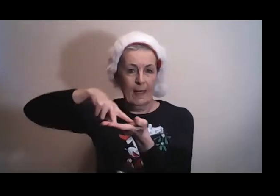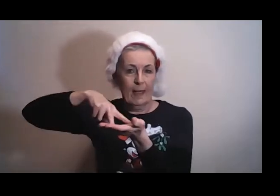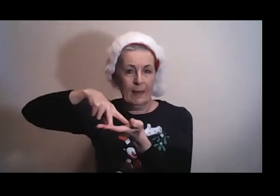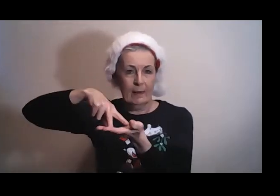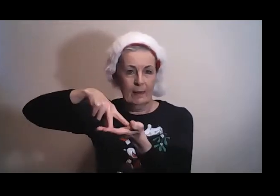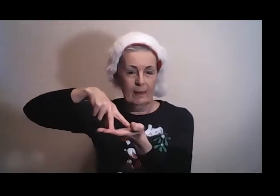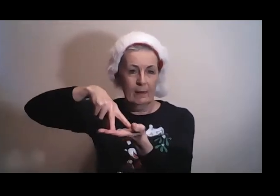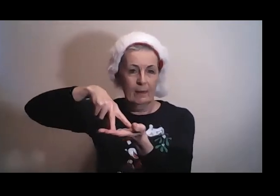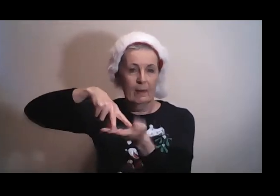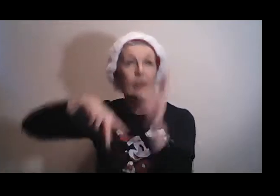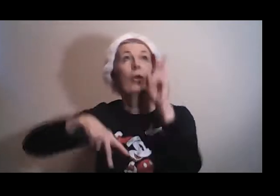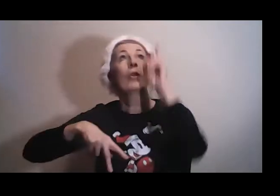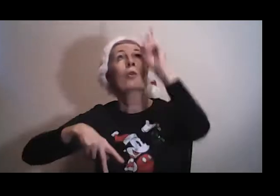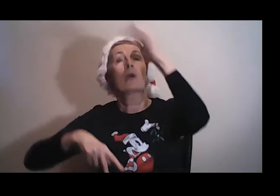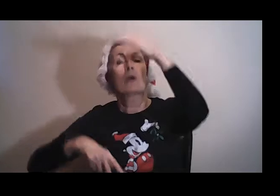to look at the sky.